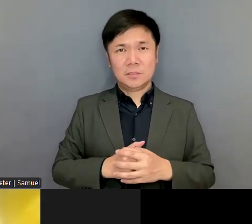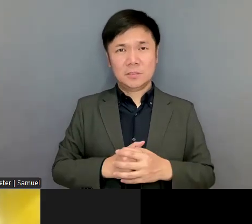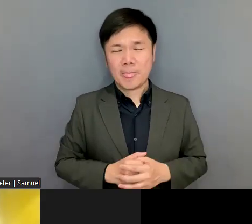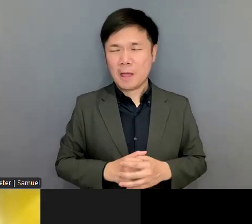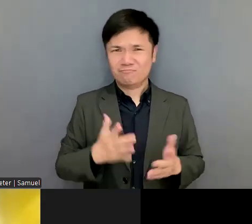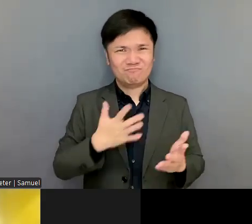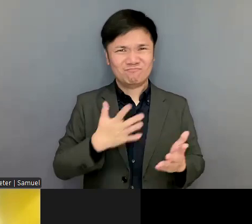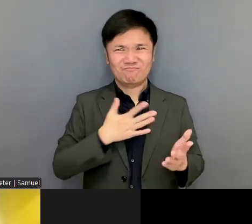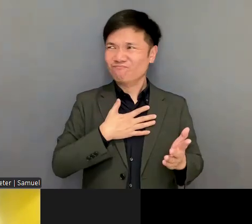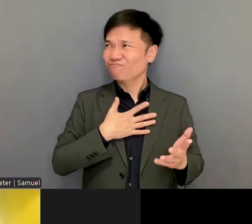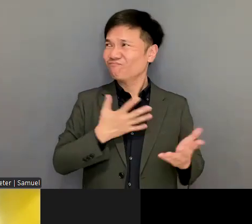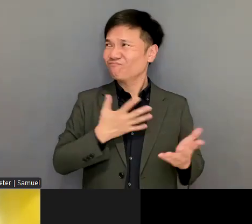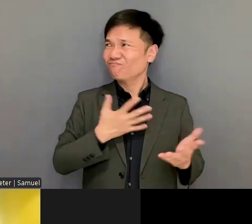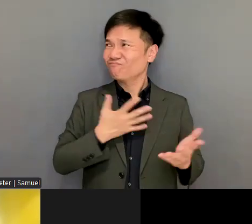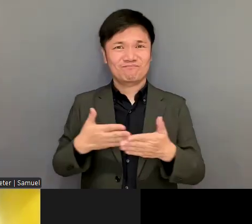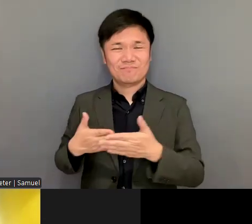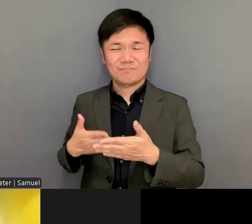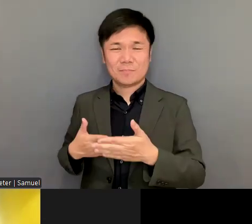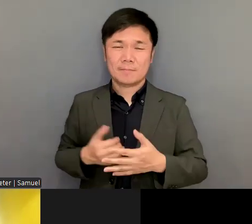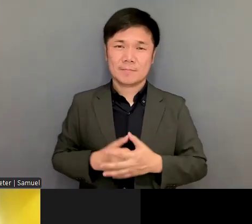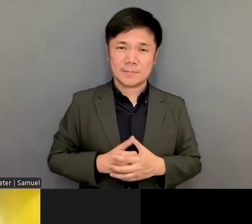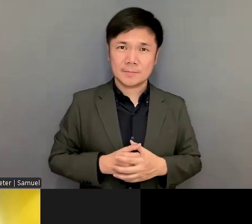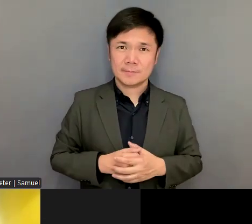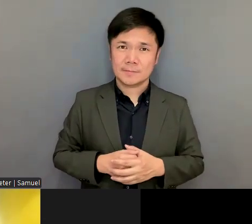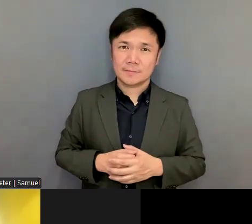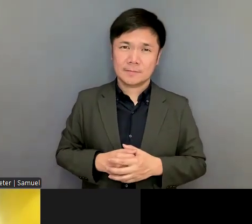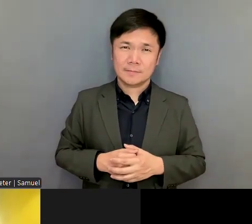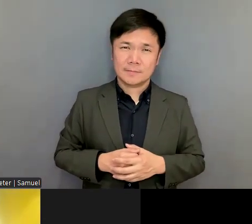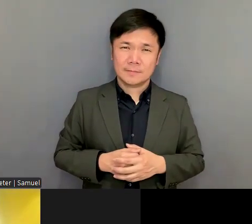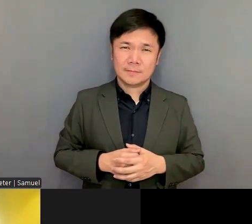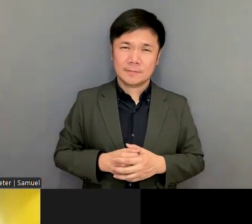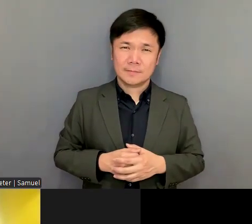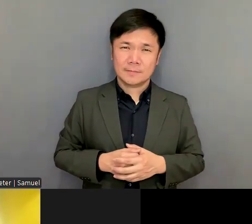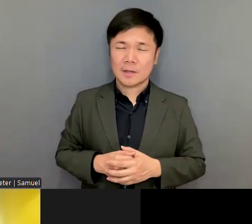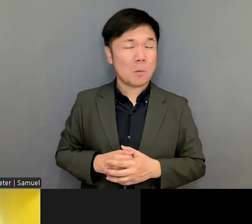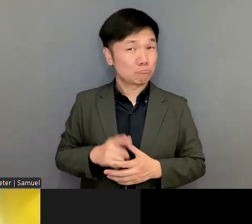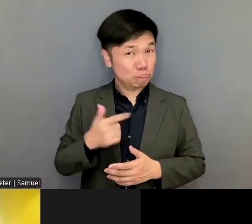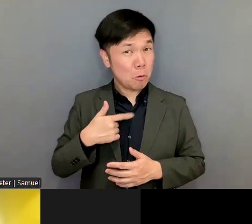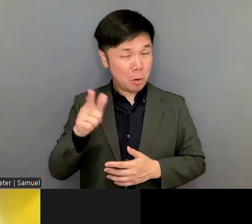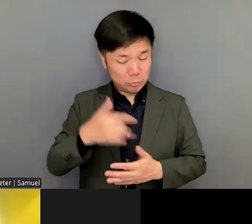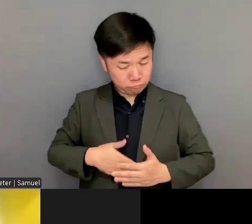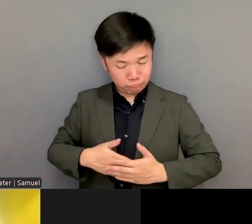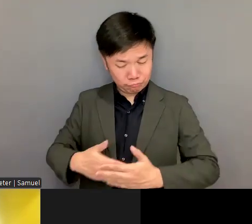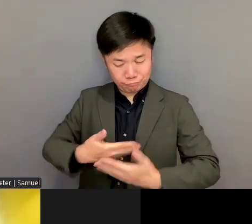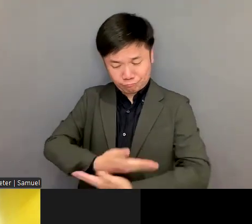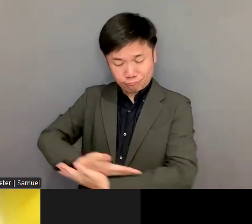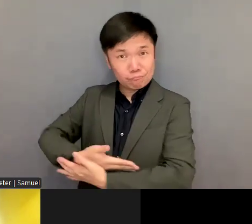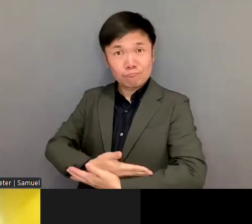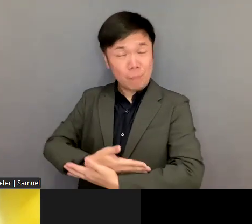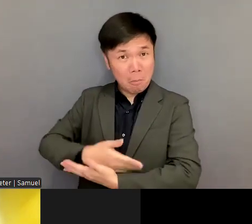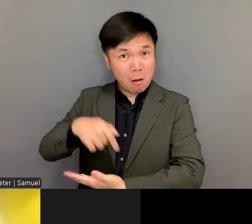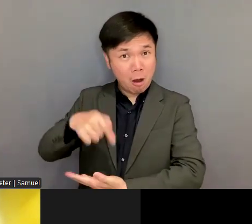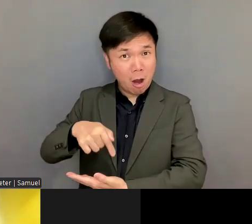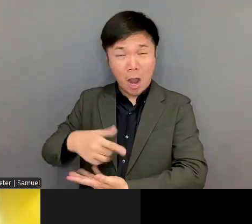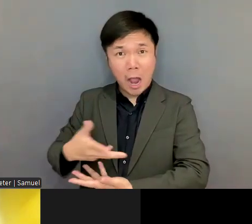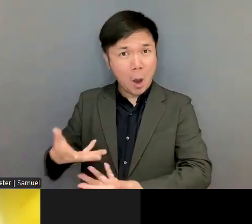cuando nosotras podemos tener o but decidimos tener also hijos, when we decide to ¿qué have a hace child, falta? what La is asistencia, ¿verdad? El